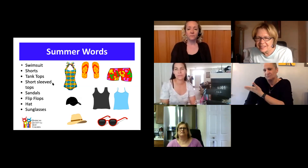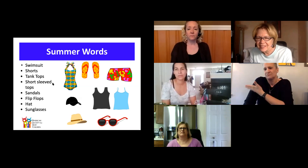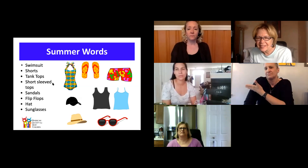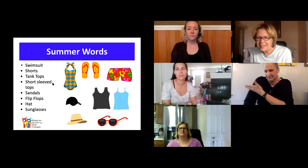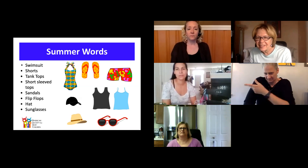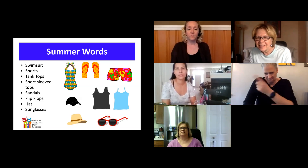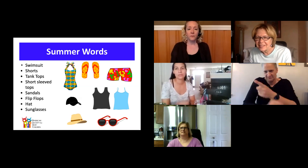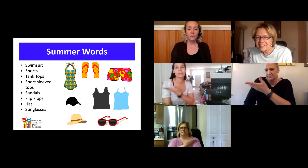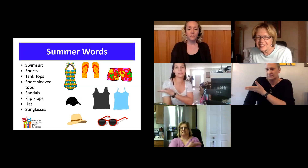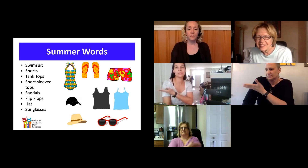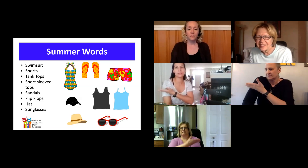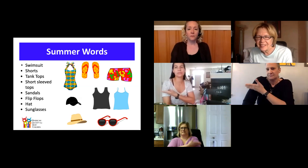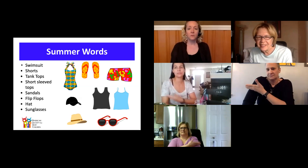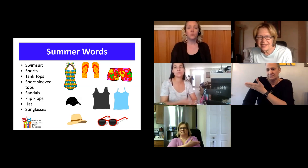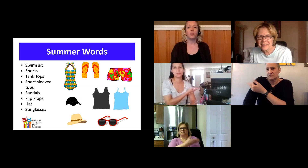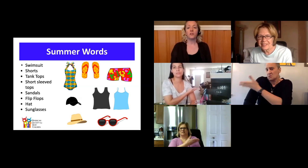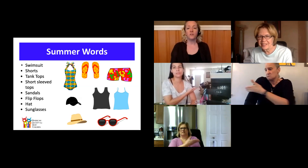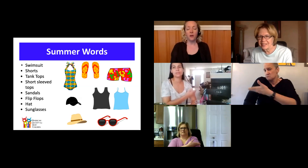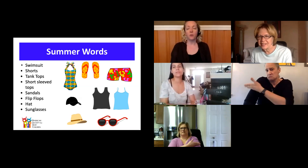What do you think for that one? T-shirt, right.